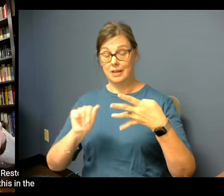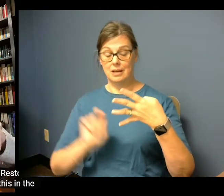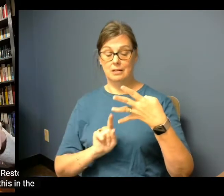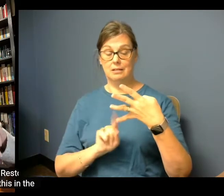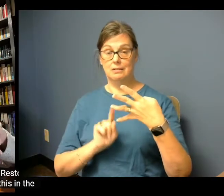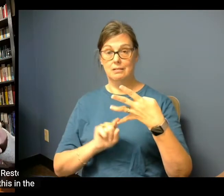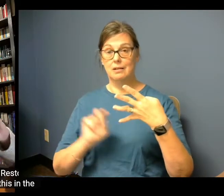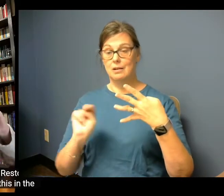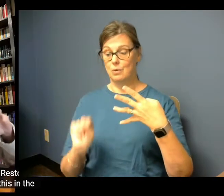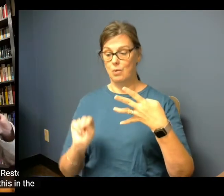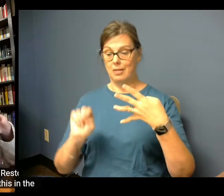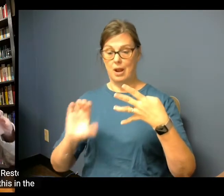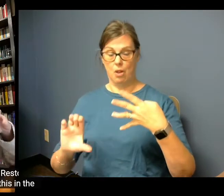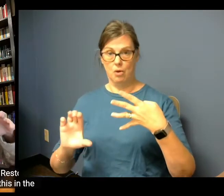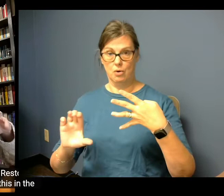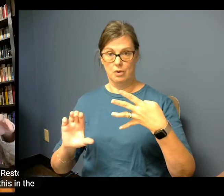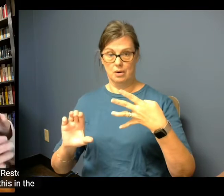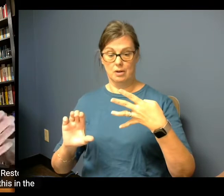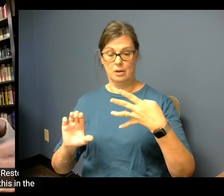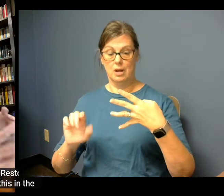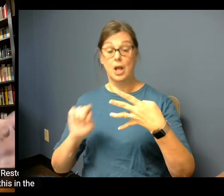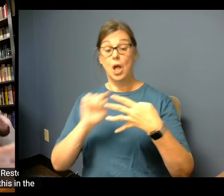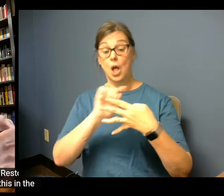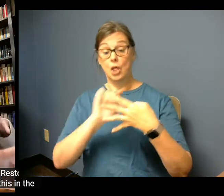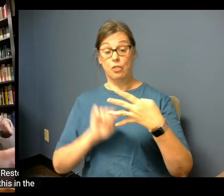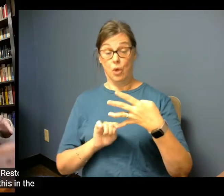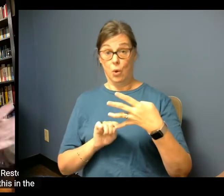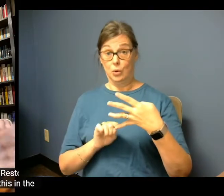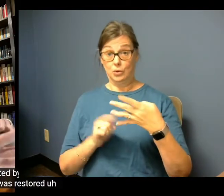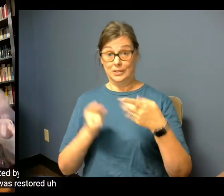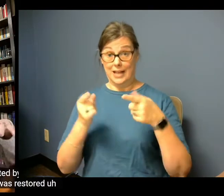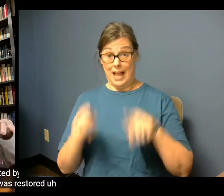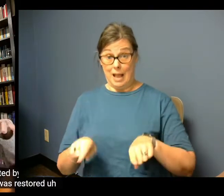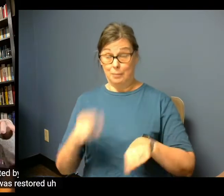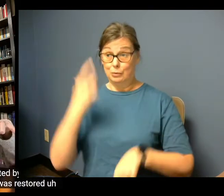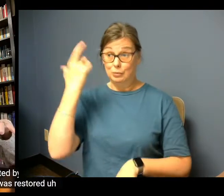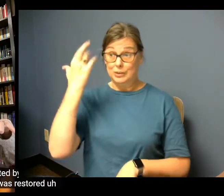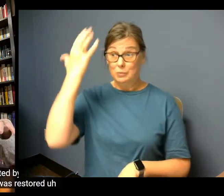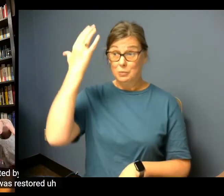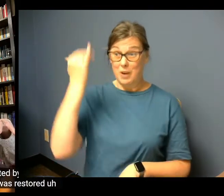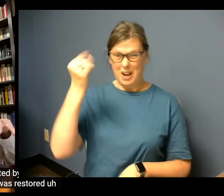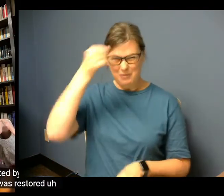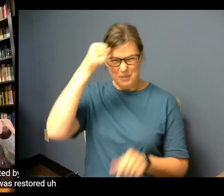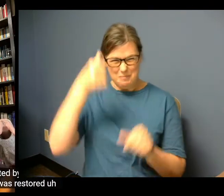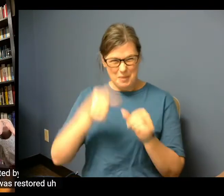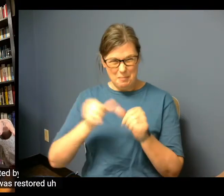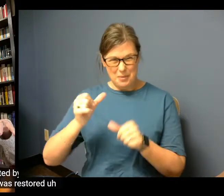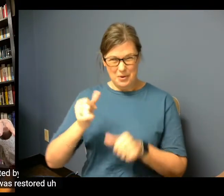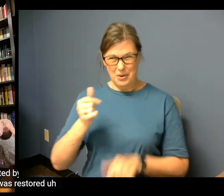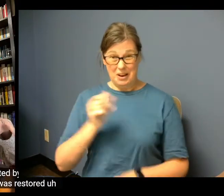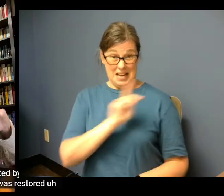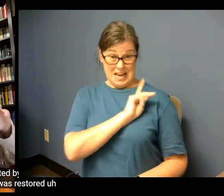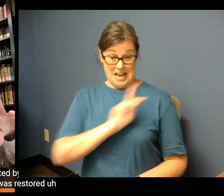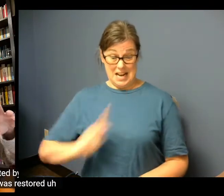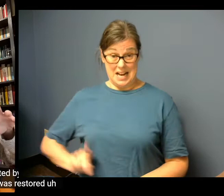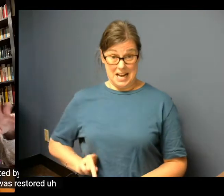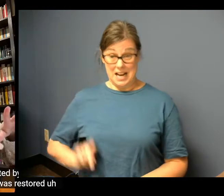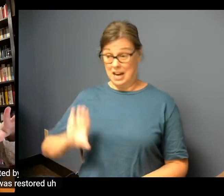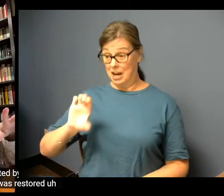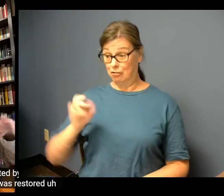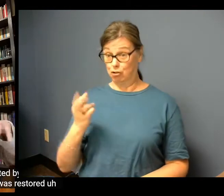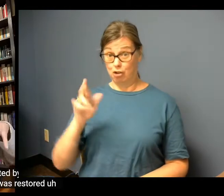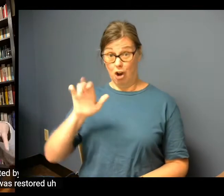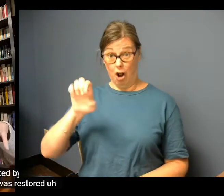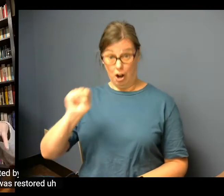And the reason they're called the restoration colonies, I'll talk a little bit about this in the lecture, but they are created